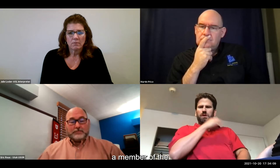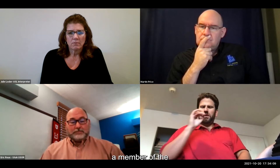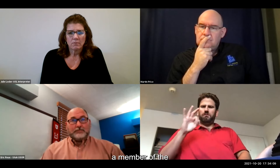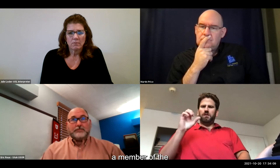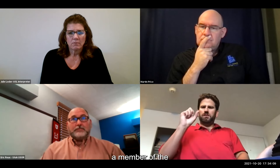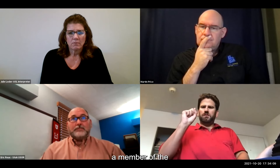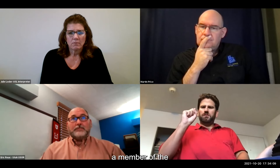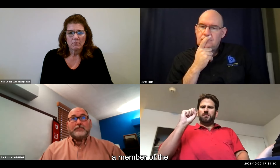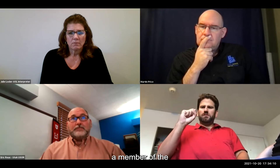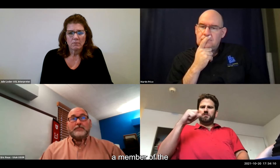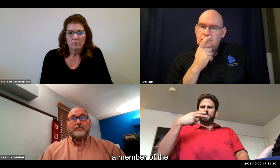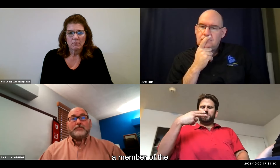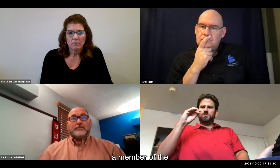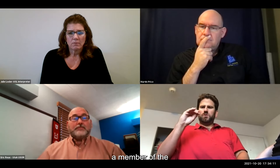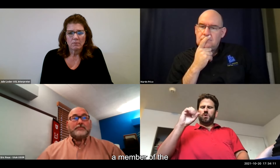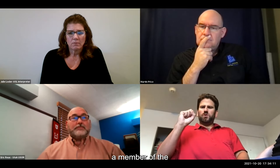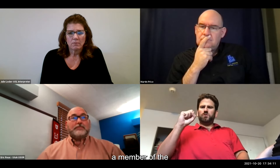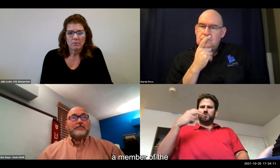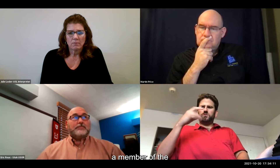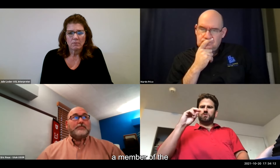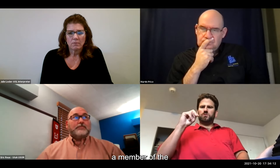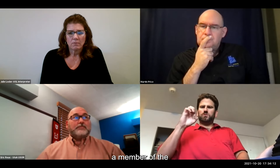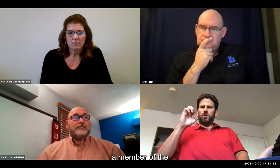somebody who might be a member of the